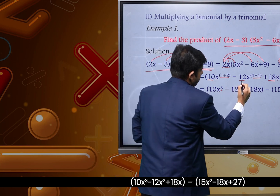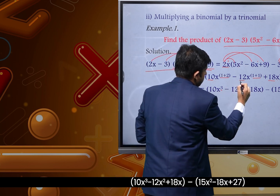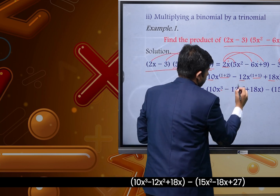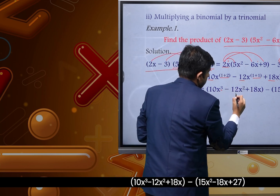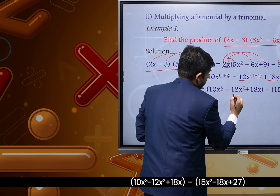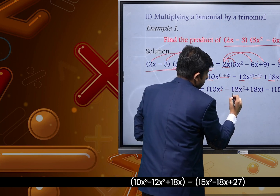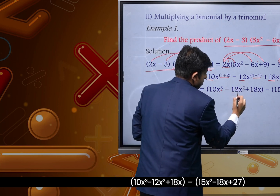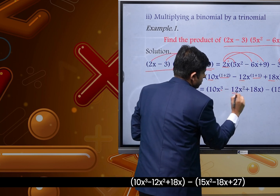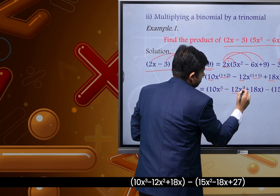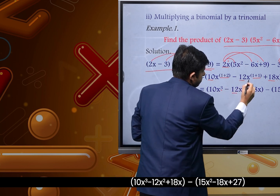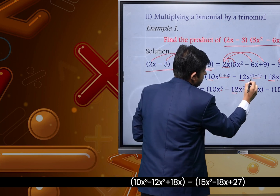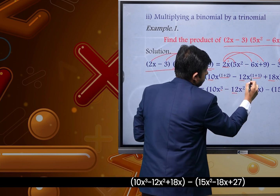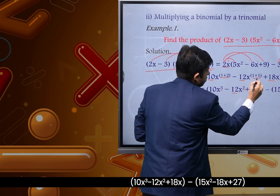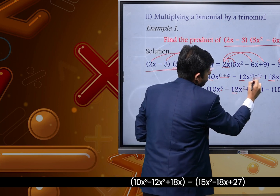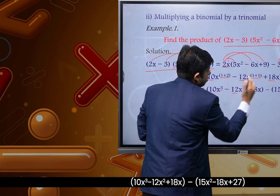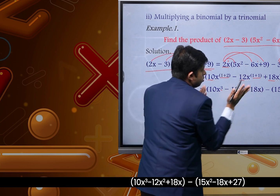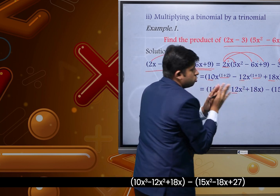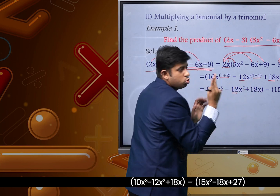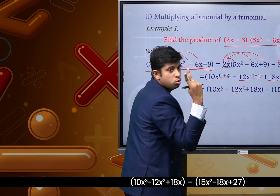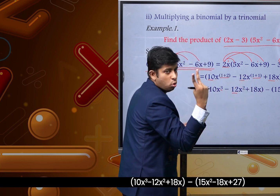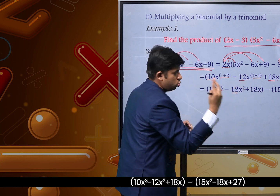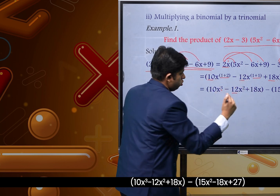minus 12x to the power of 2